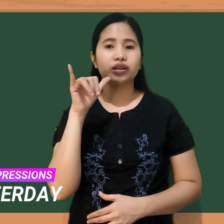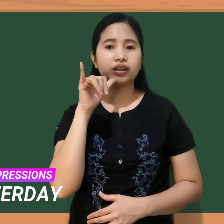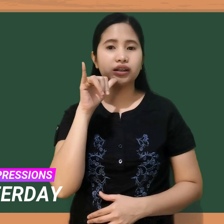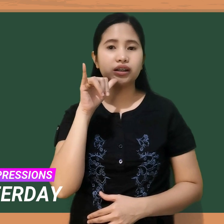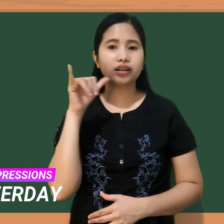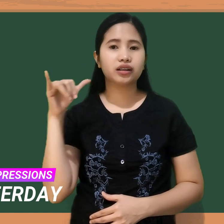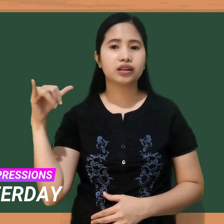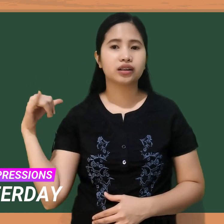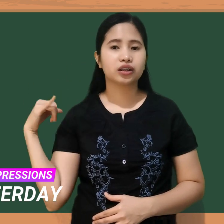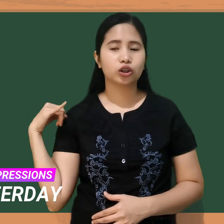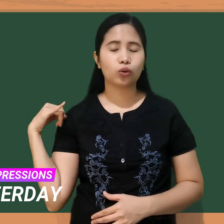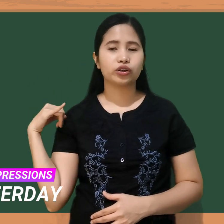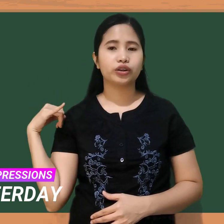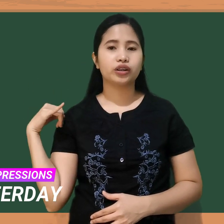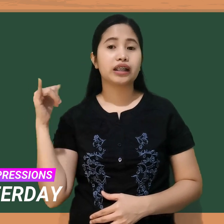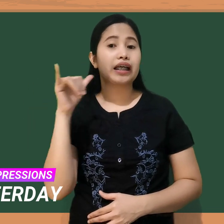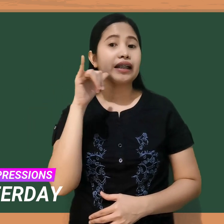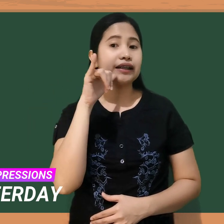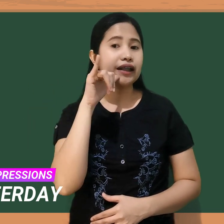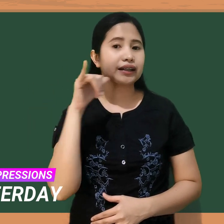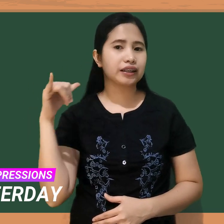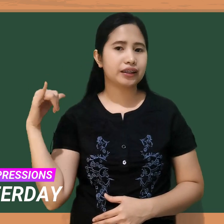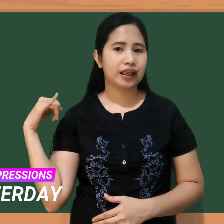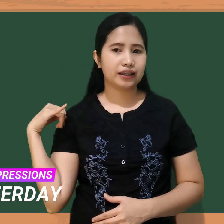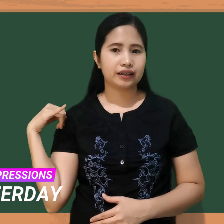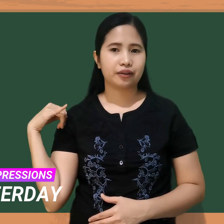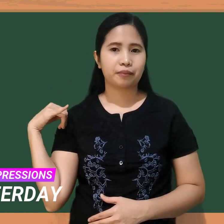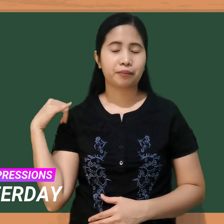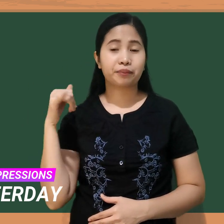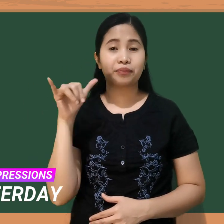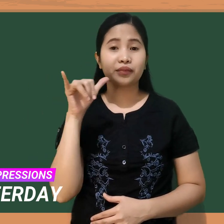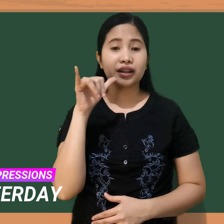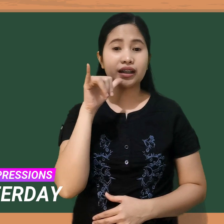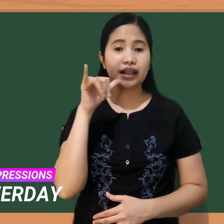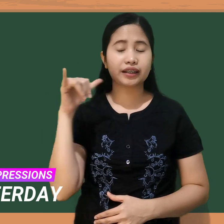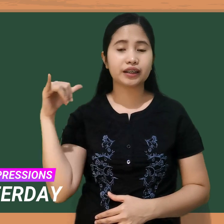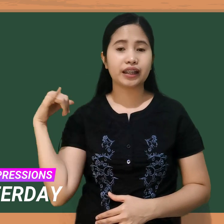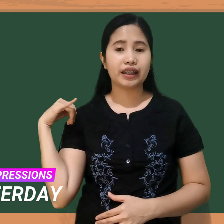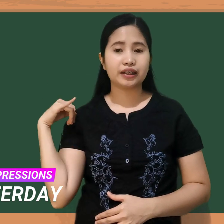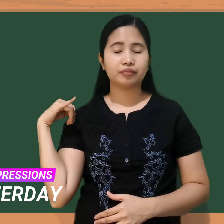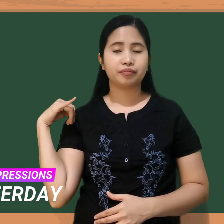shoulder. Chin. Shoulder. Yesterday. yesterday.